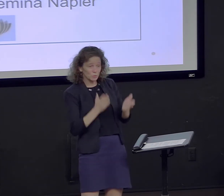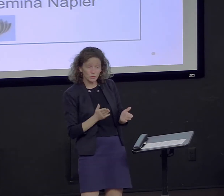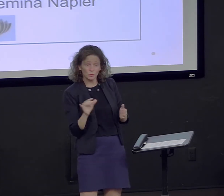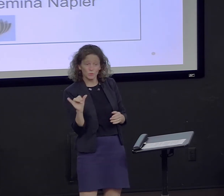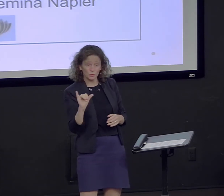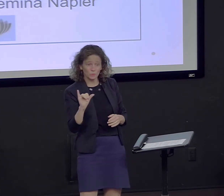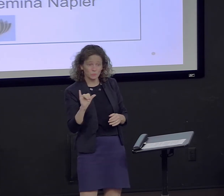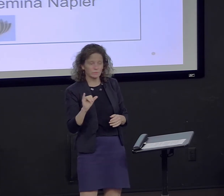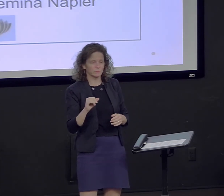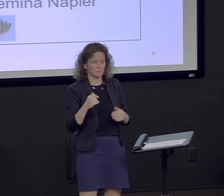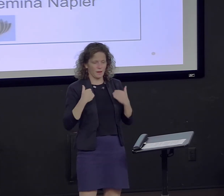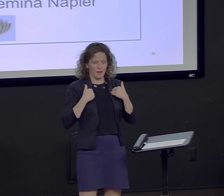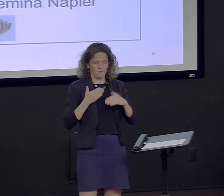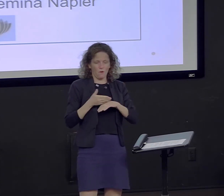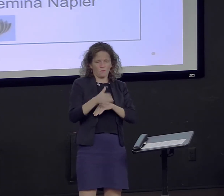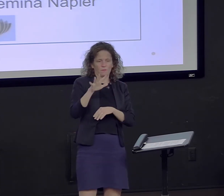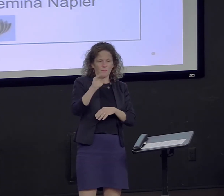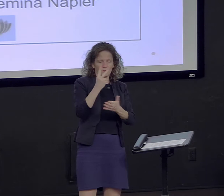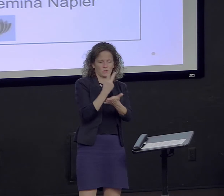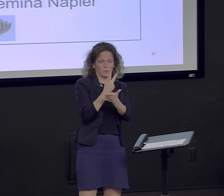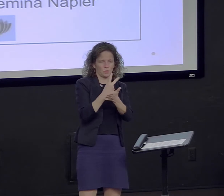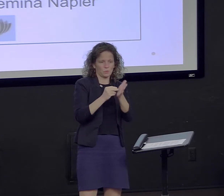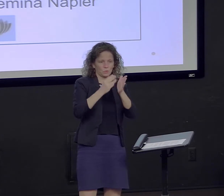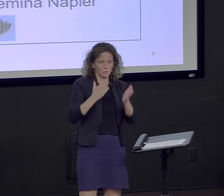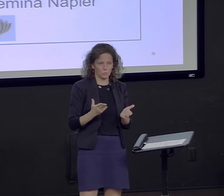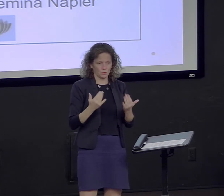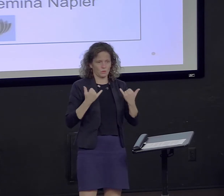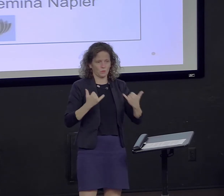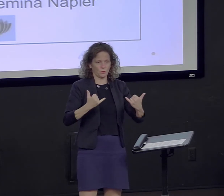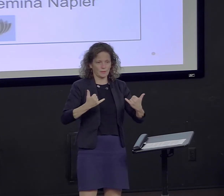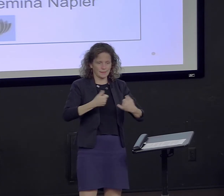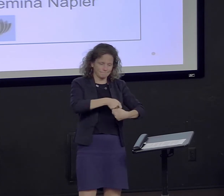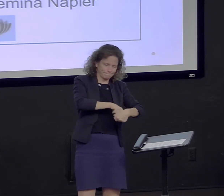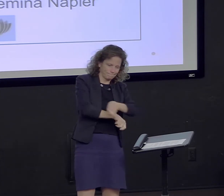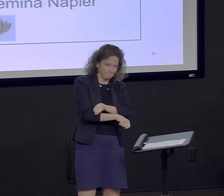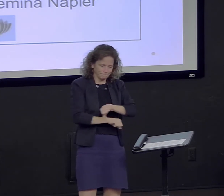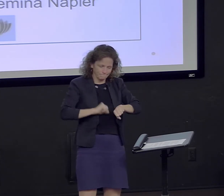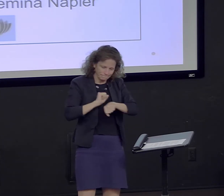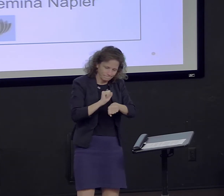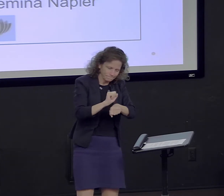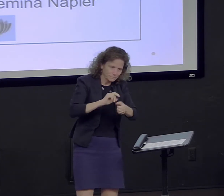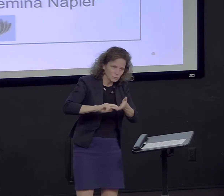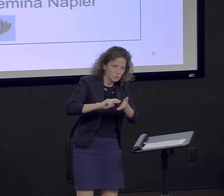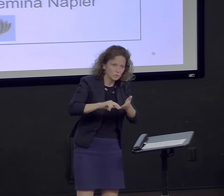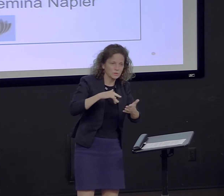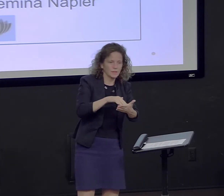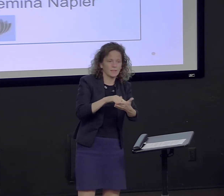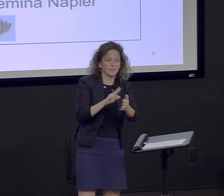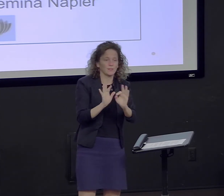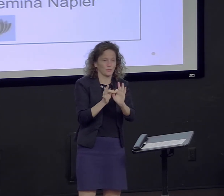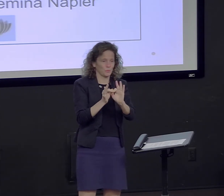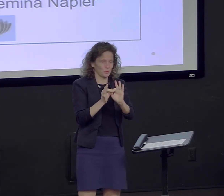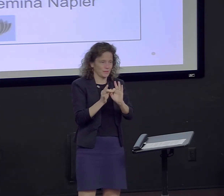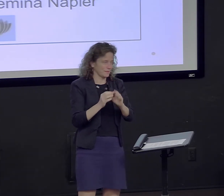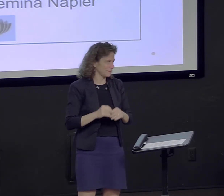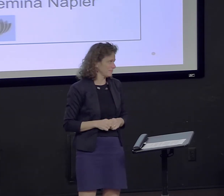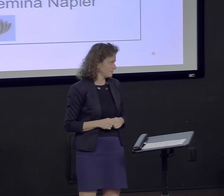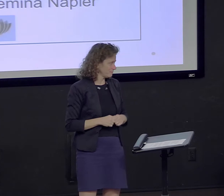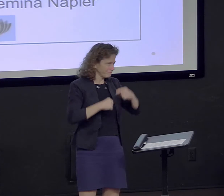Sometimes our faculty, our Gallaudet faculty, will present, and we will also have some student presentations. The students right now are undertaking